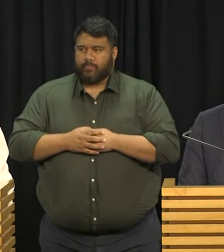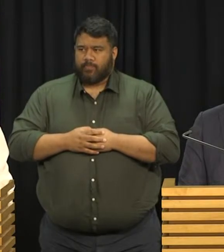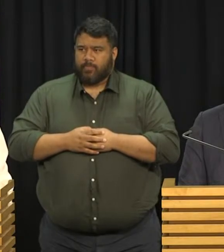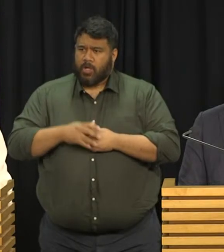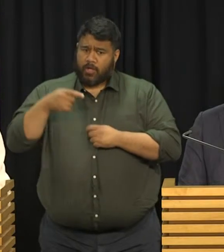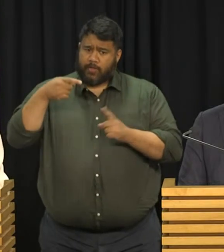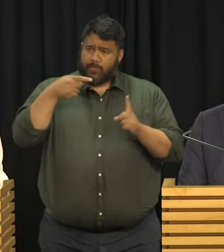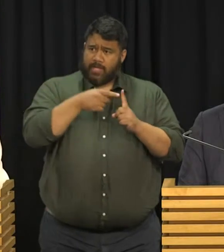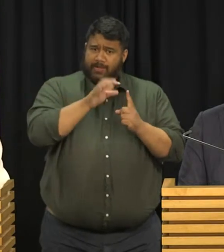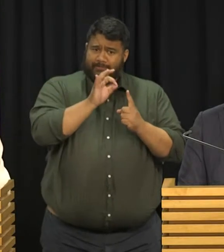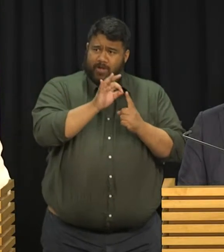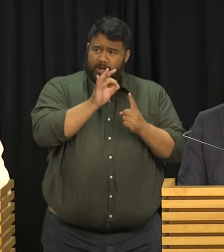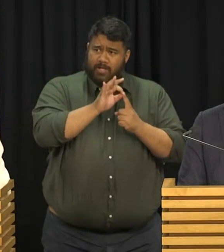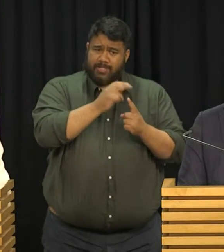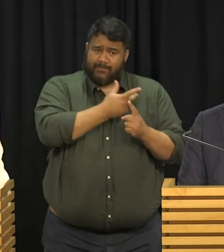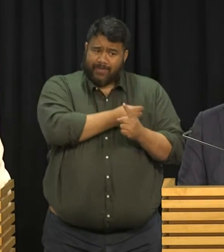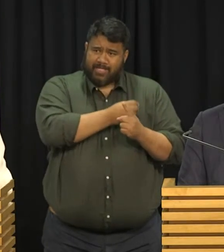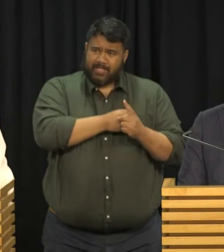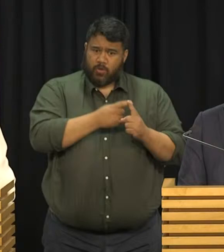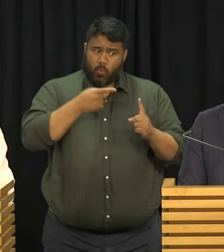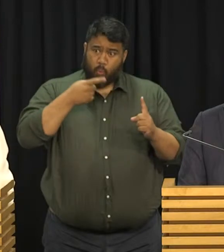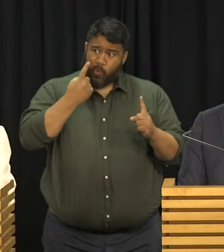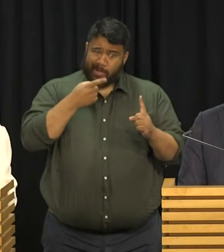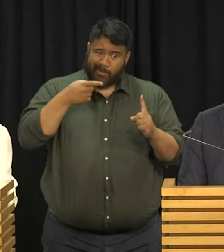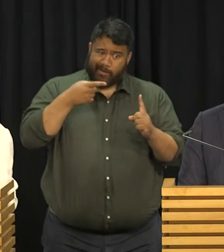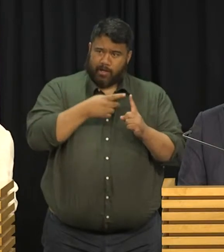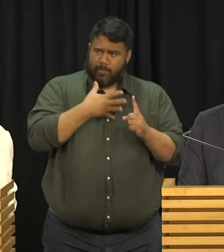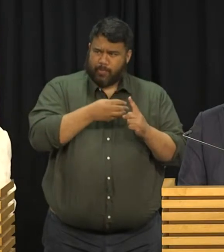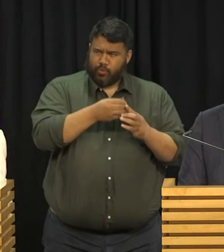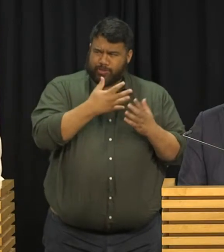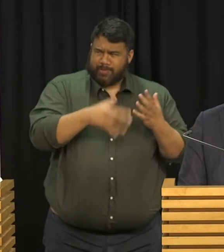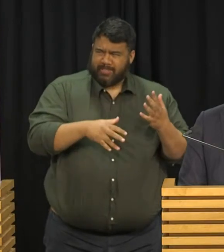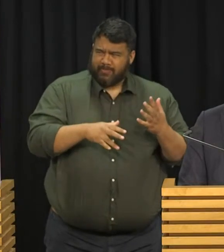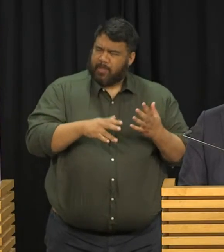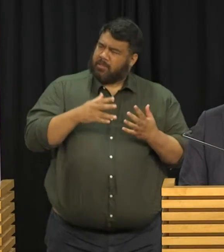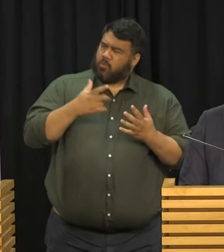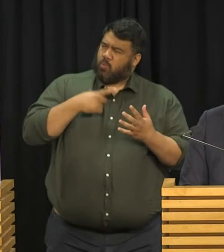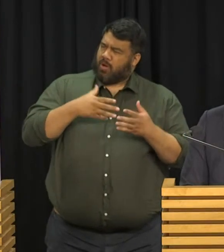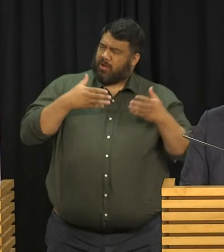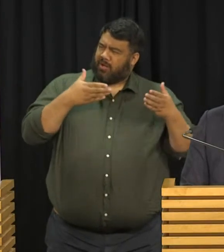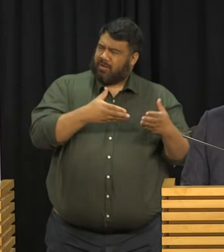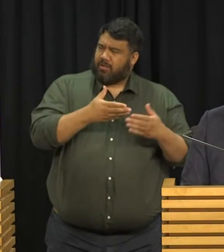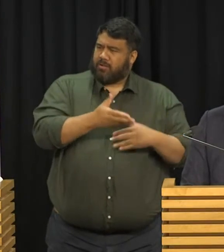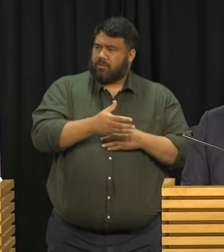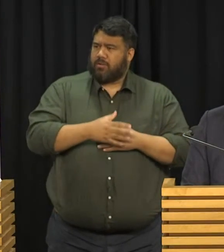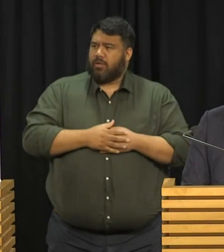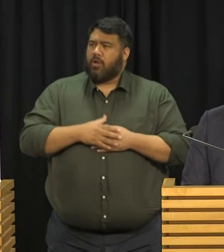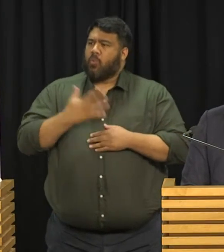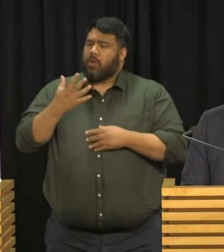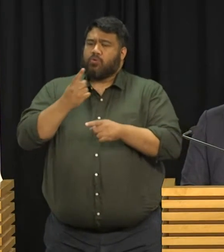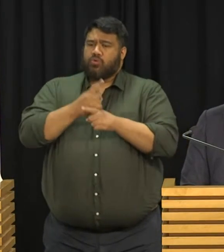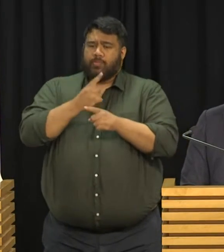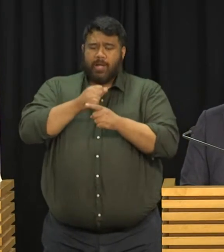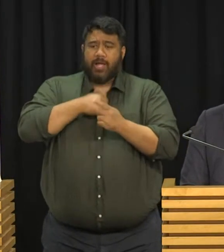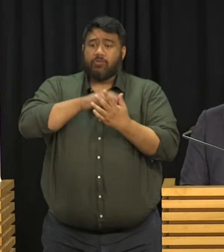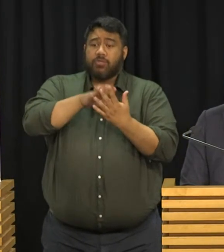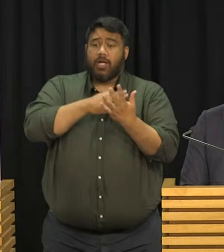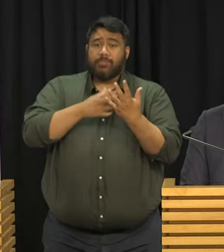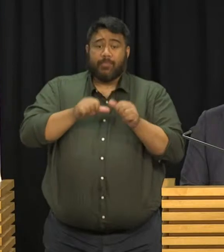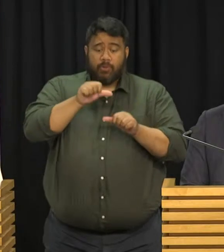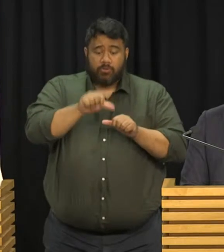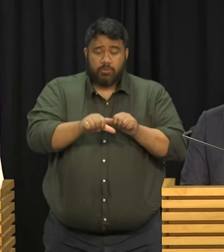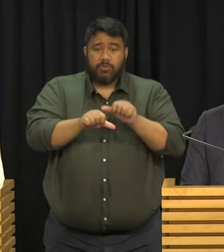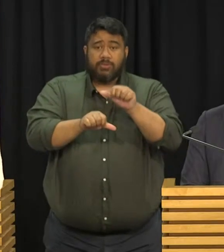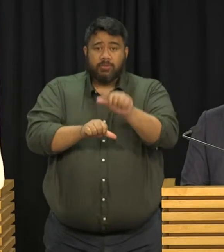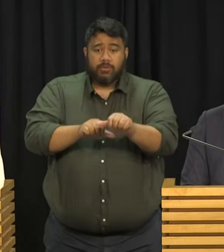expensive option? Not at all. Look, we understand people's interest in the sequencing framework, absolutely.